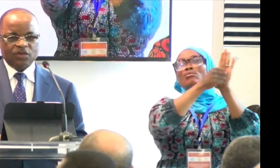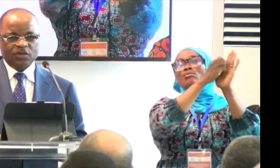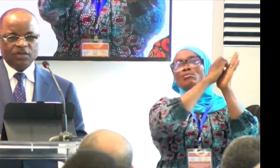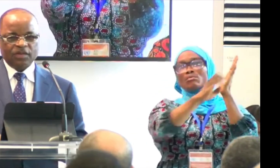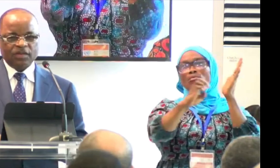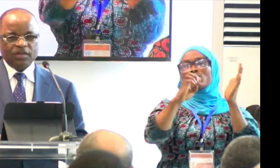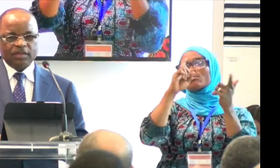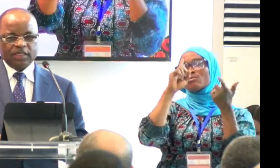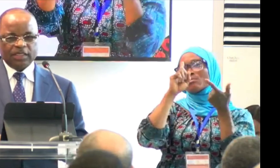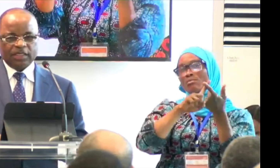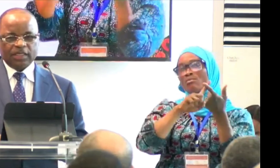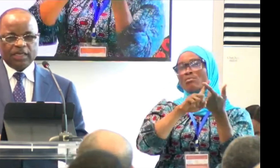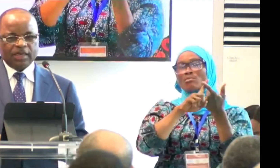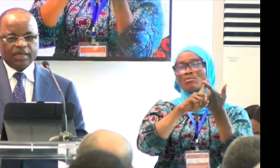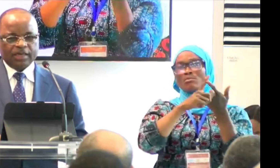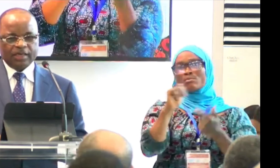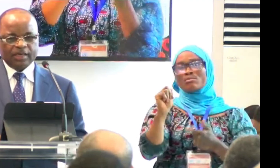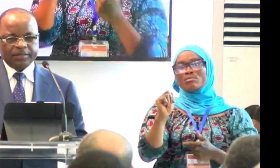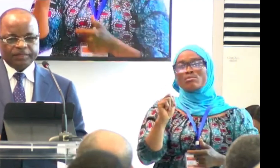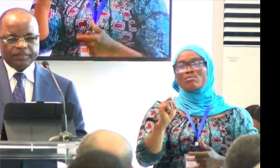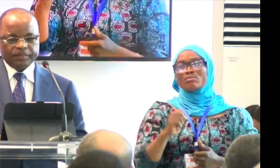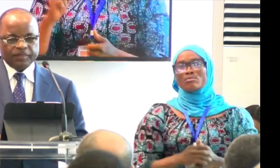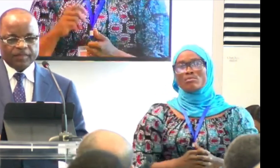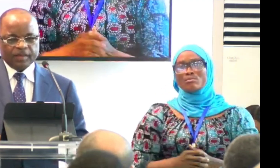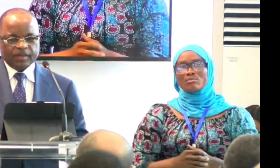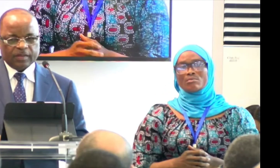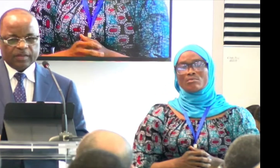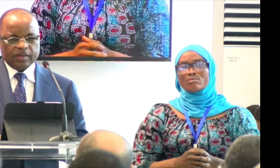to the